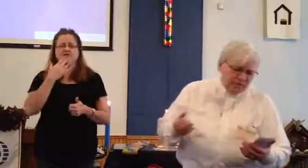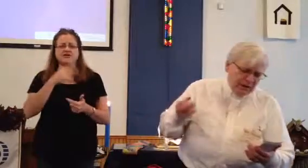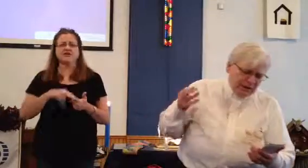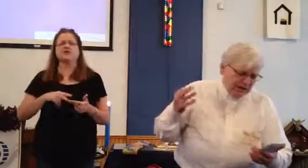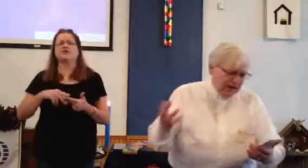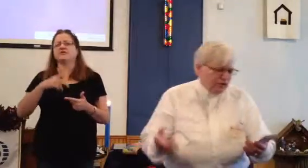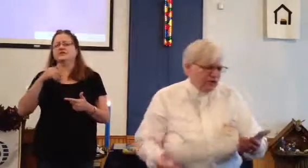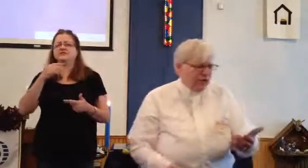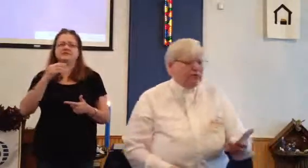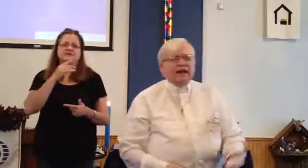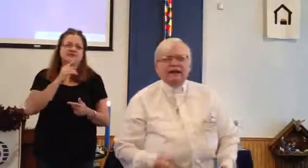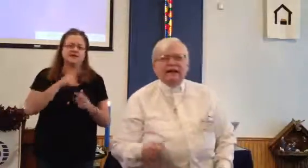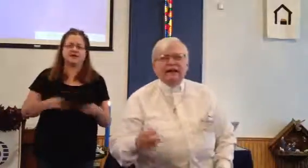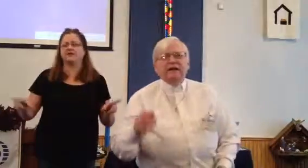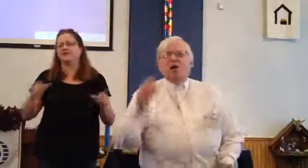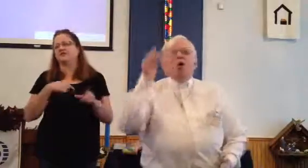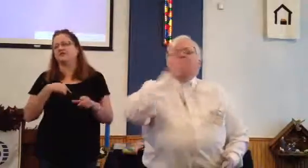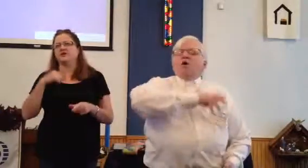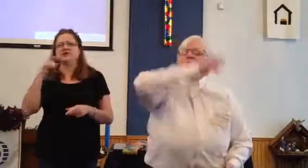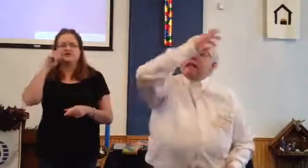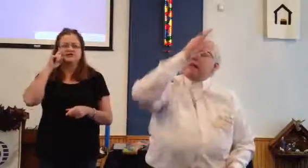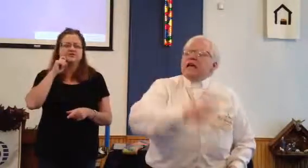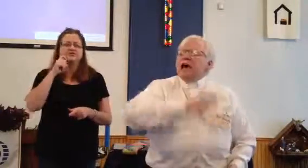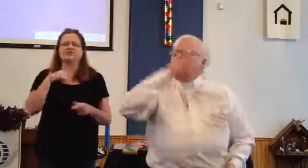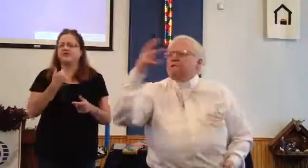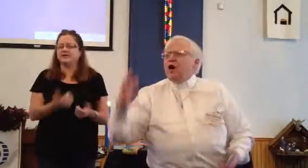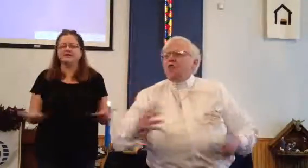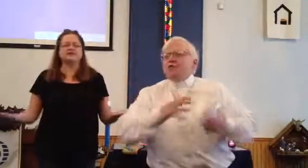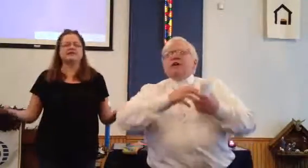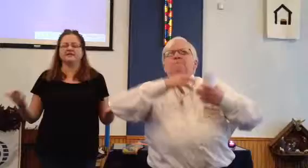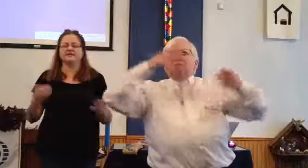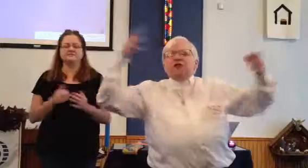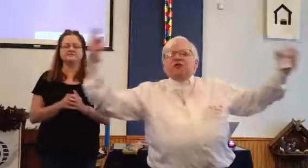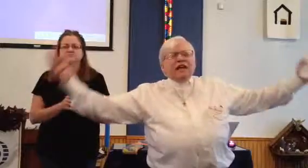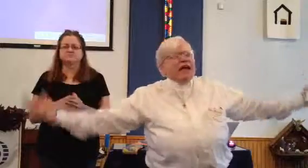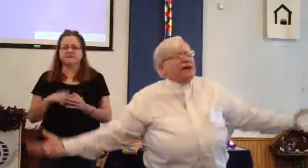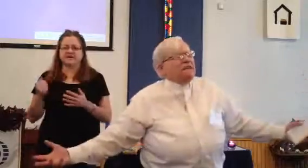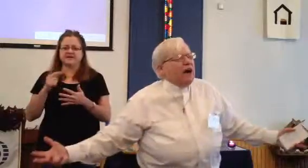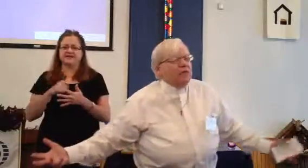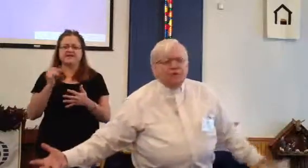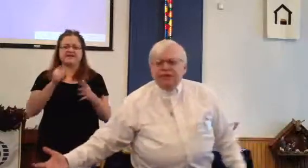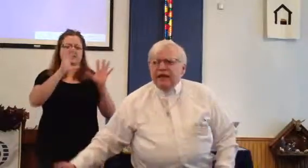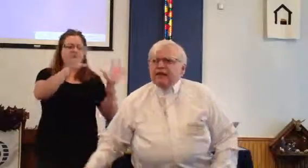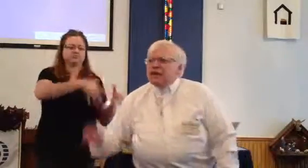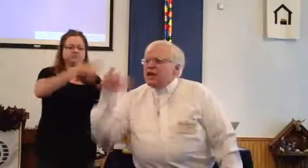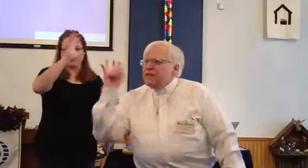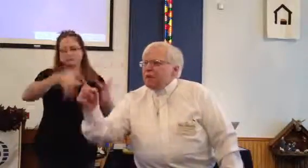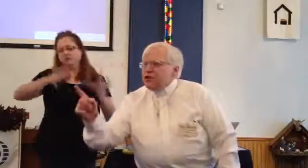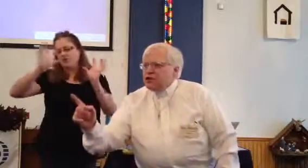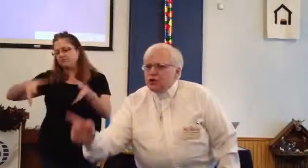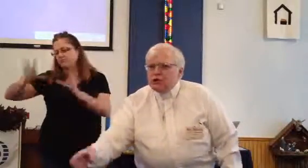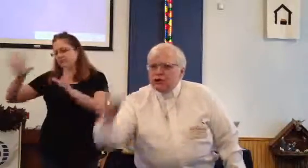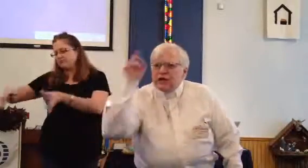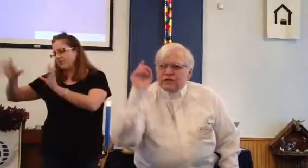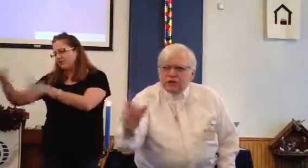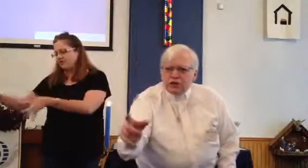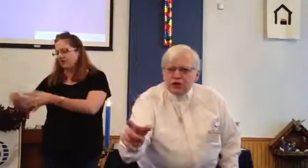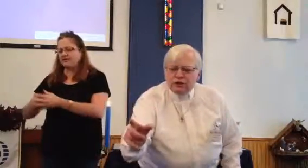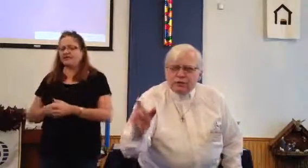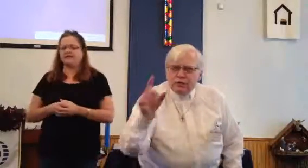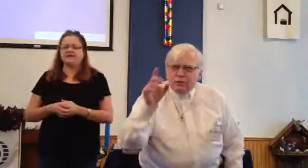language, disability, sex or gender identity, or any of those myriad of other things that we